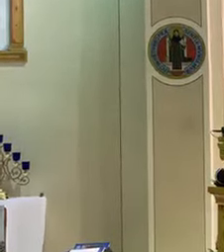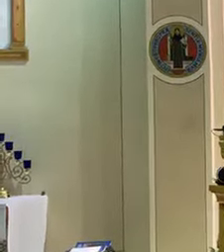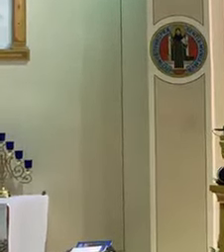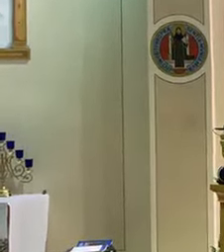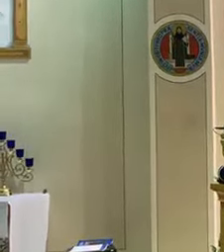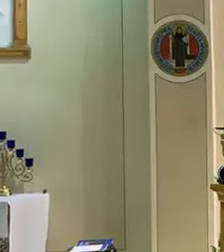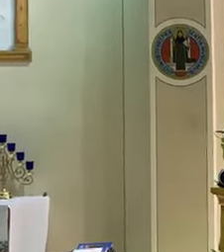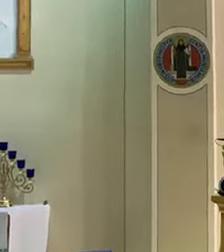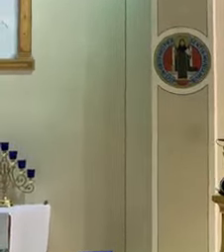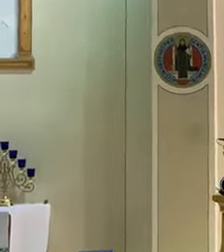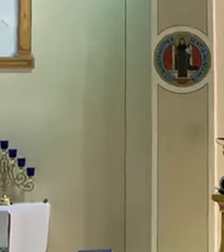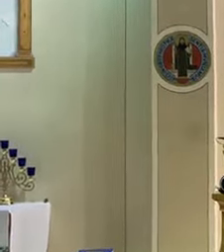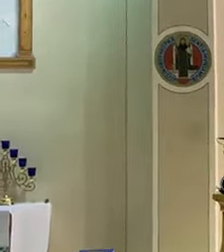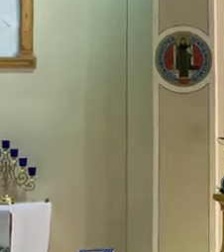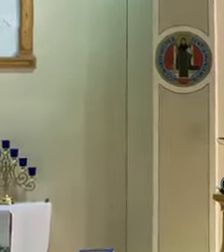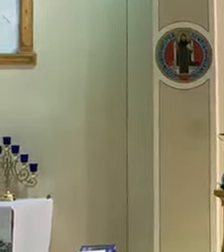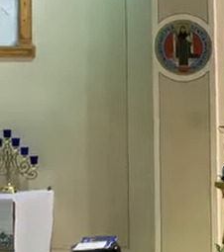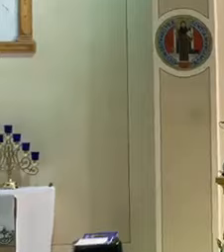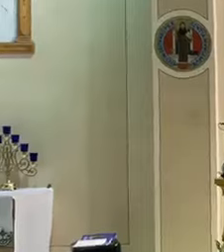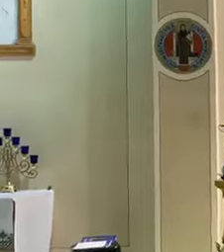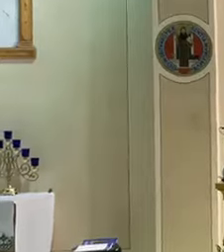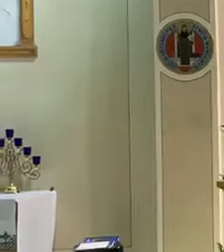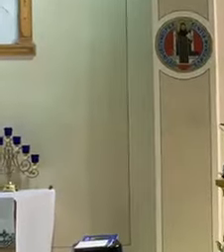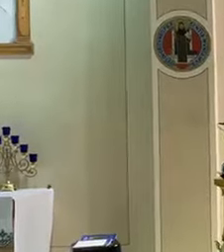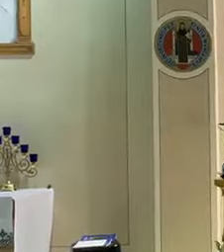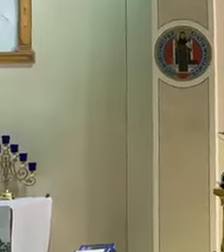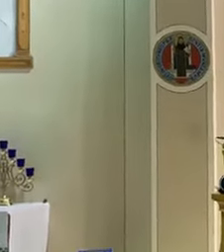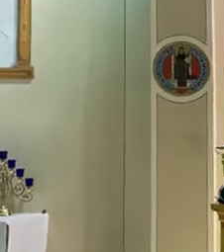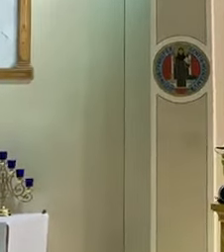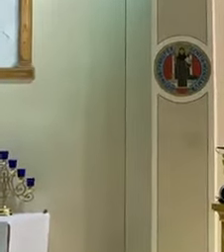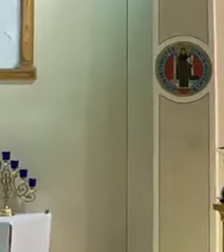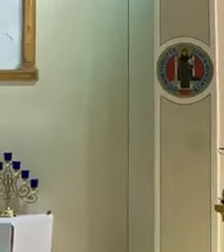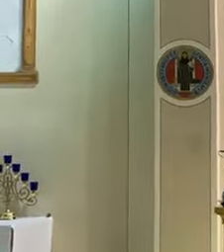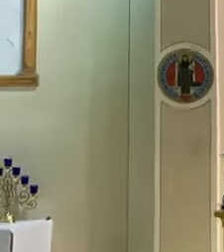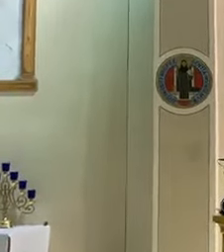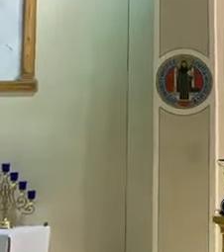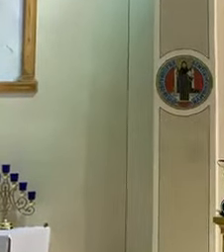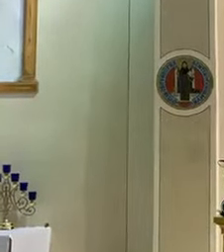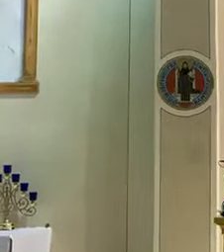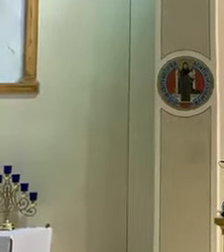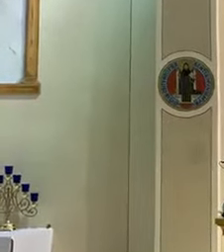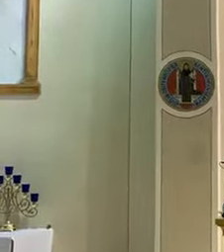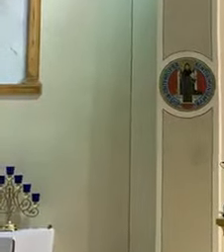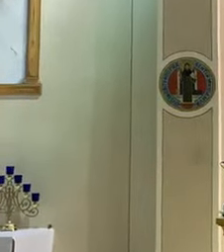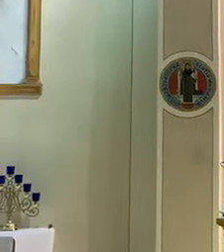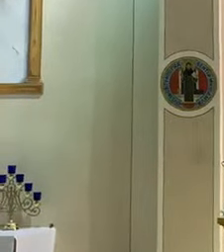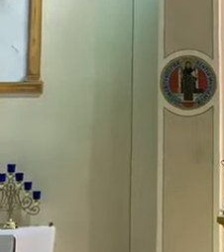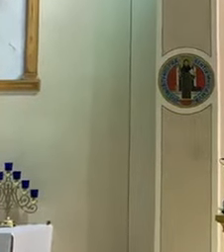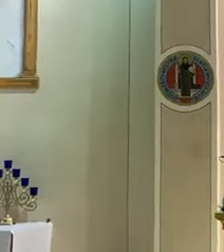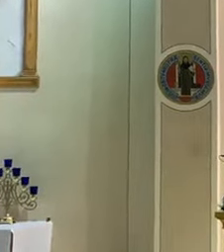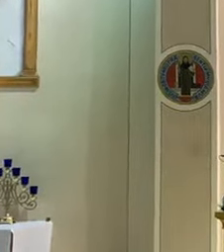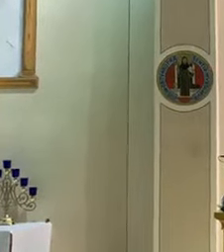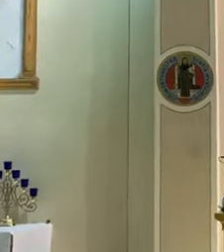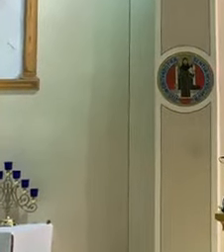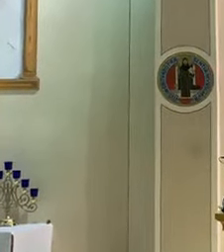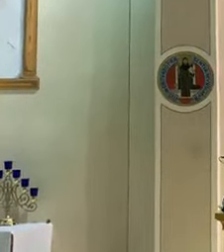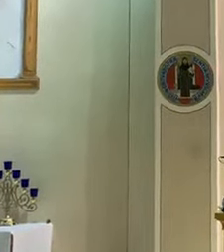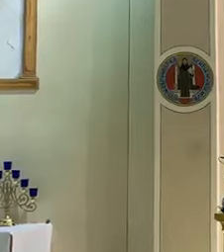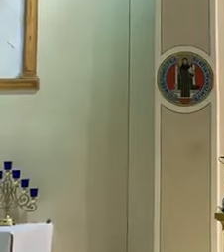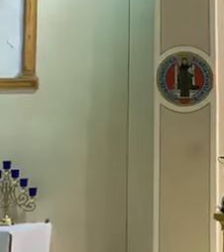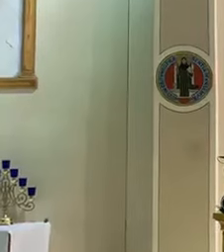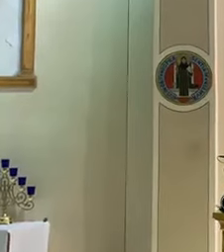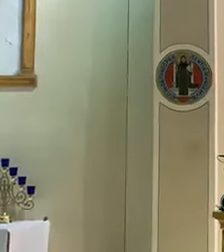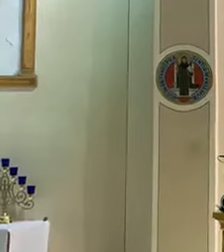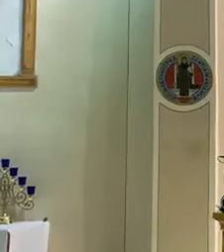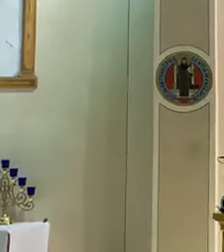For all in medical care and the medical sciences, may God continue to give them the knowledge, skills, and compassion to care